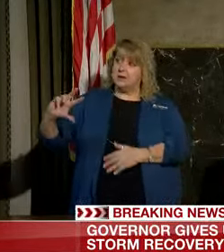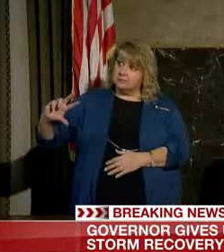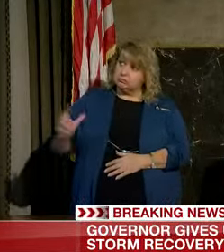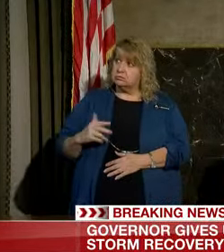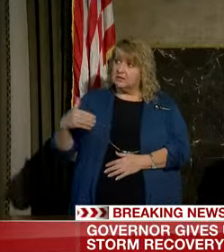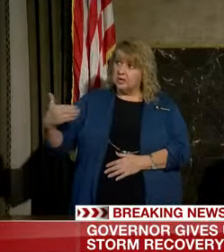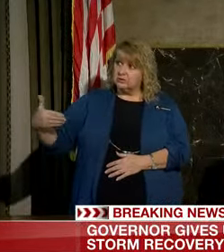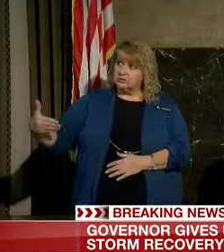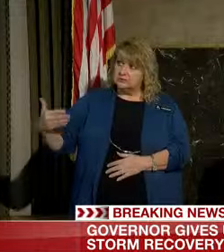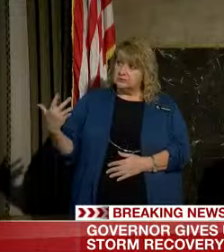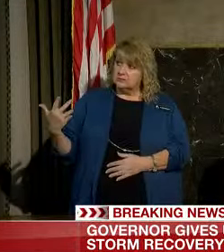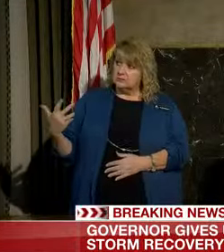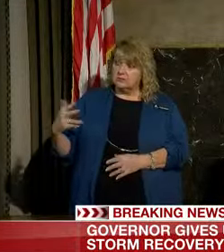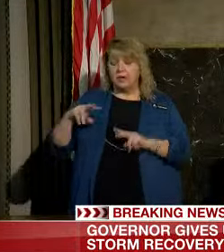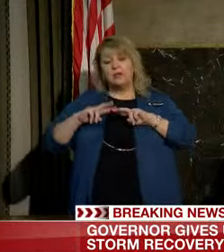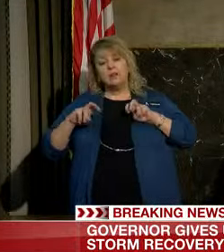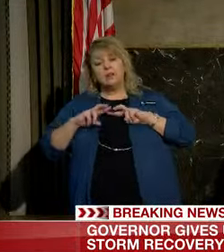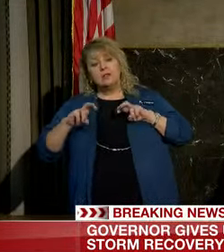program,